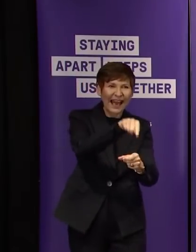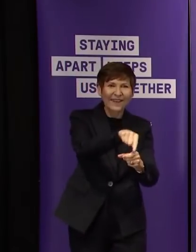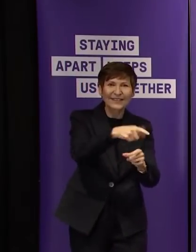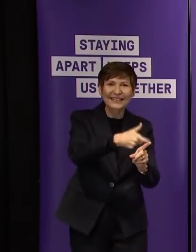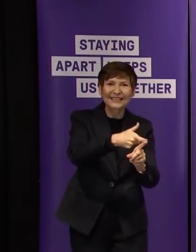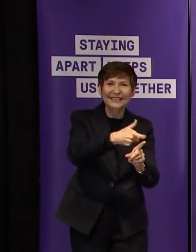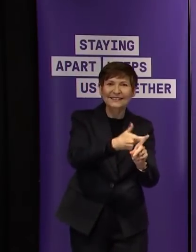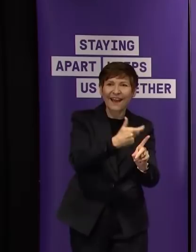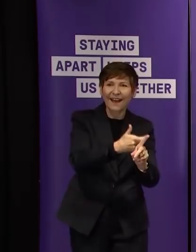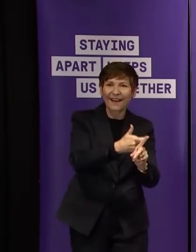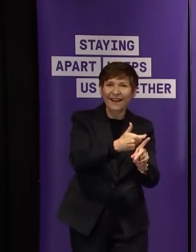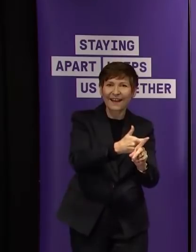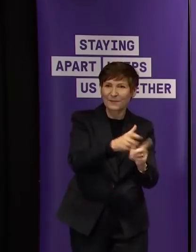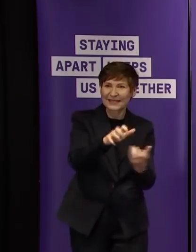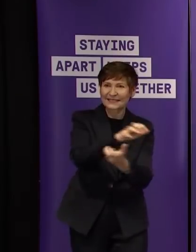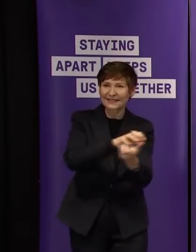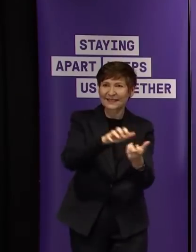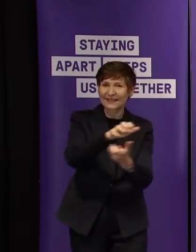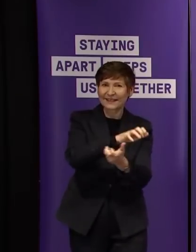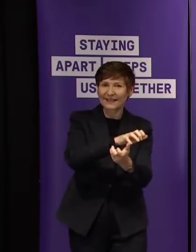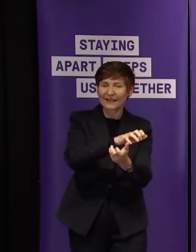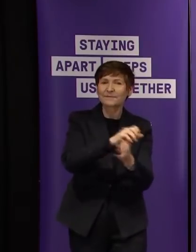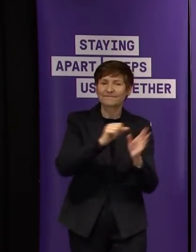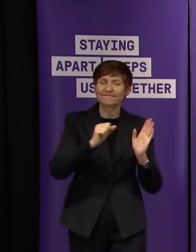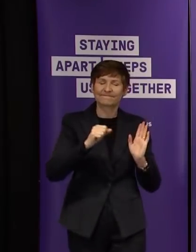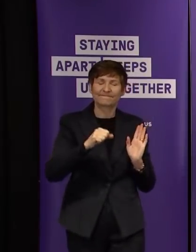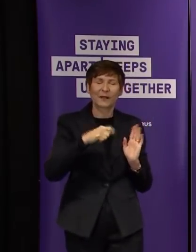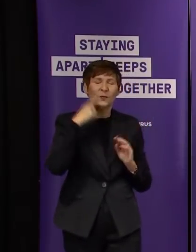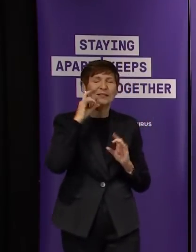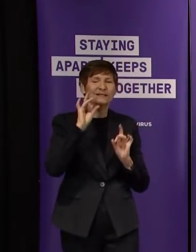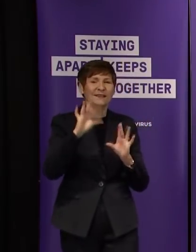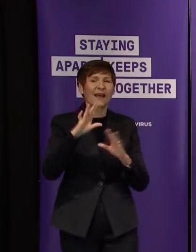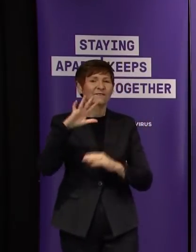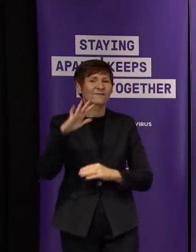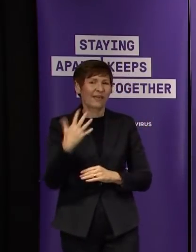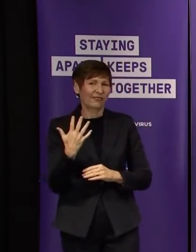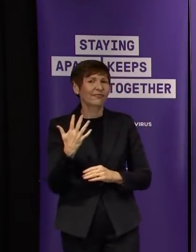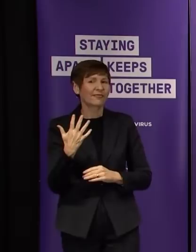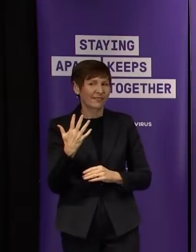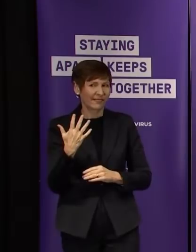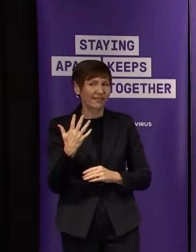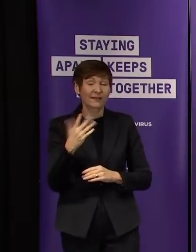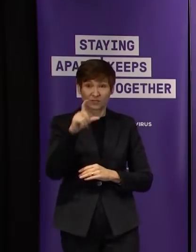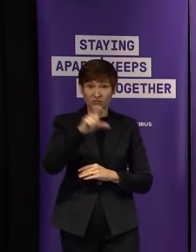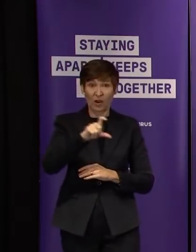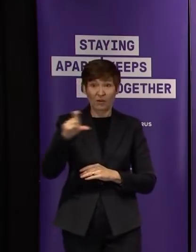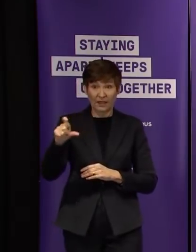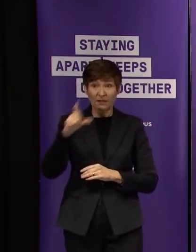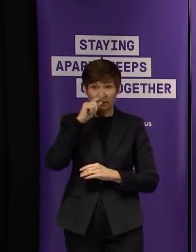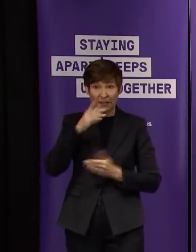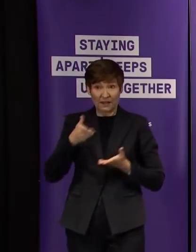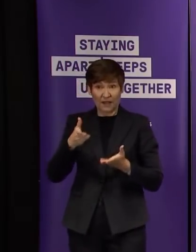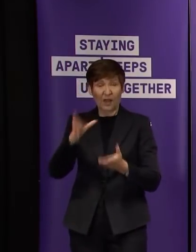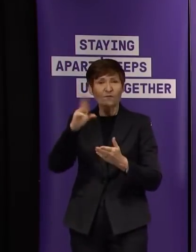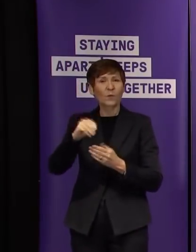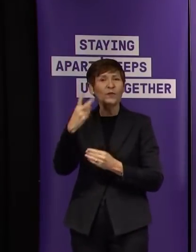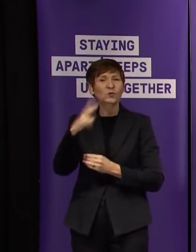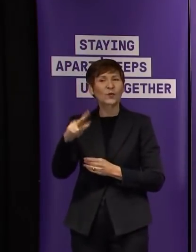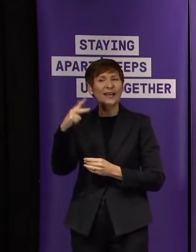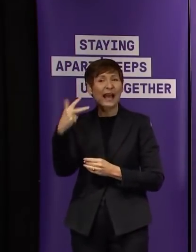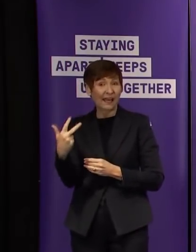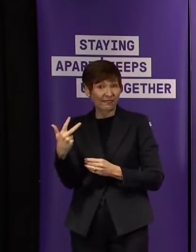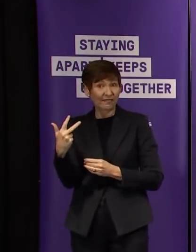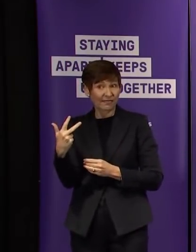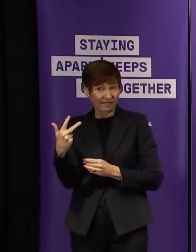within a long day care setting will start on the 5th. So childcare resumes without a permit from the 28th,